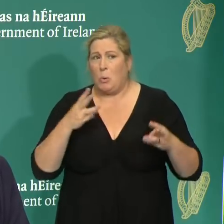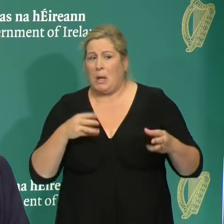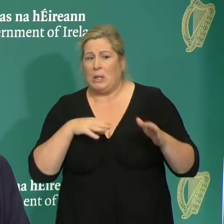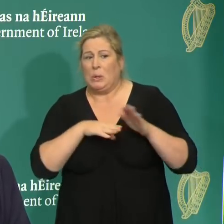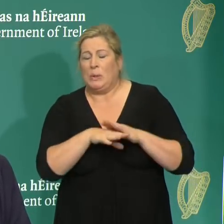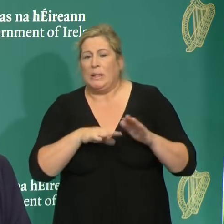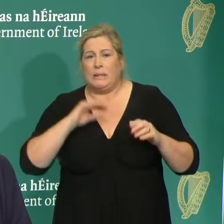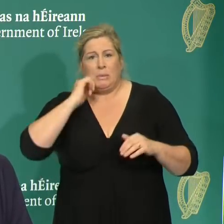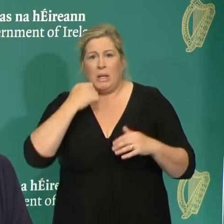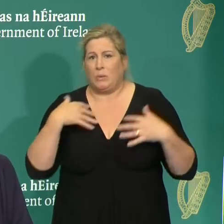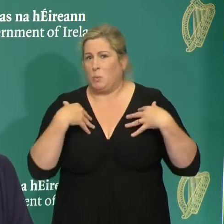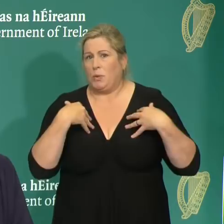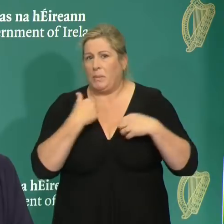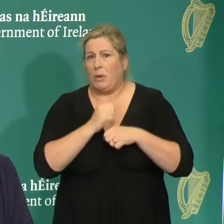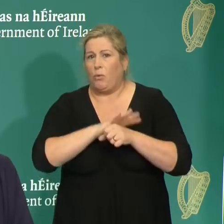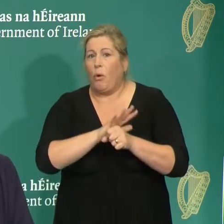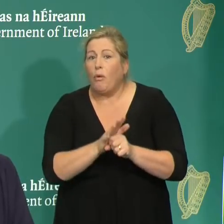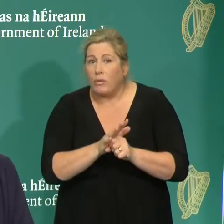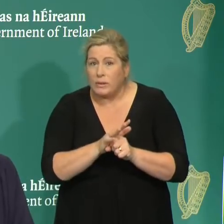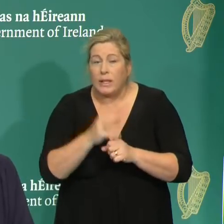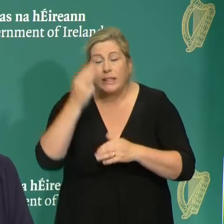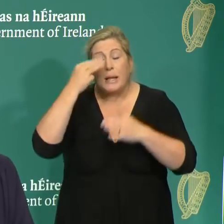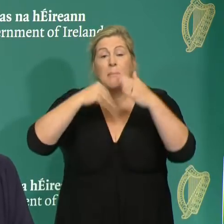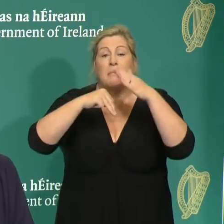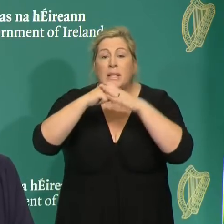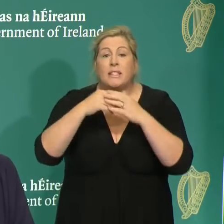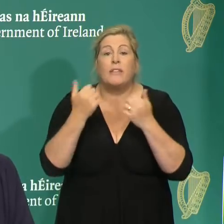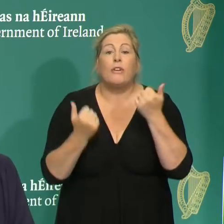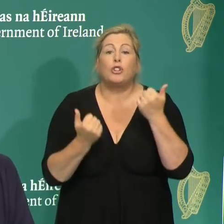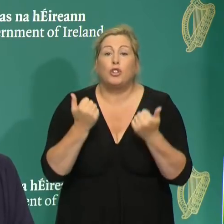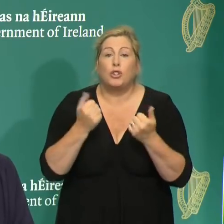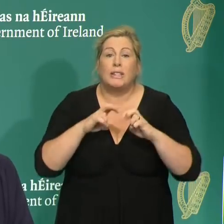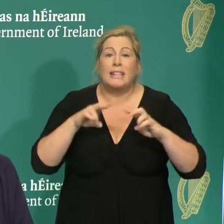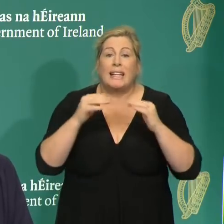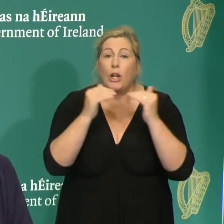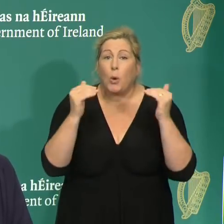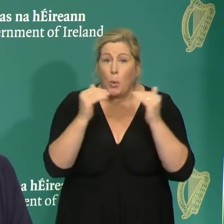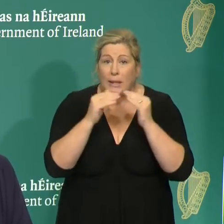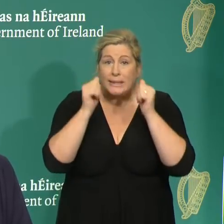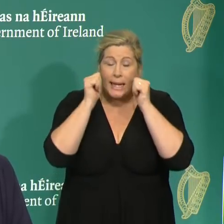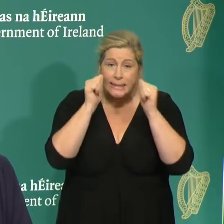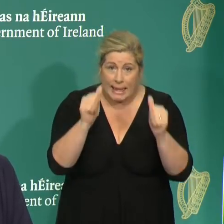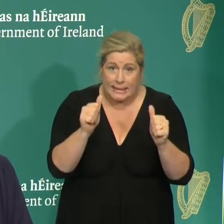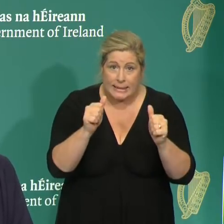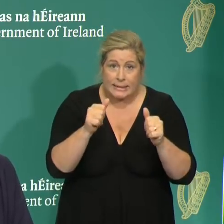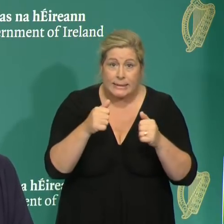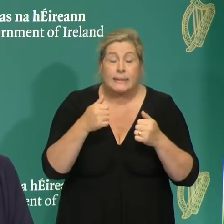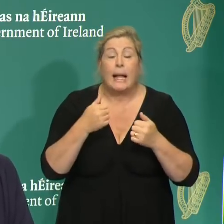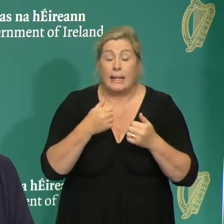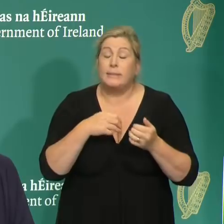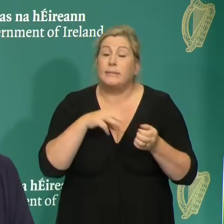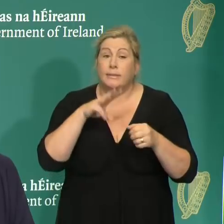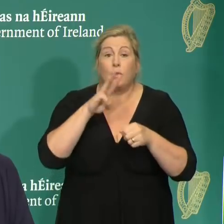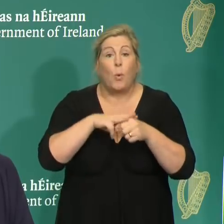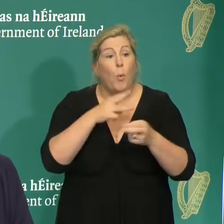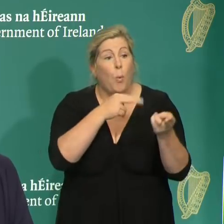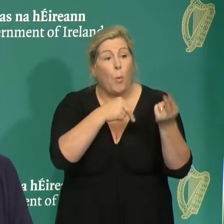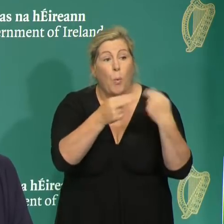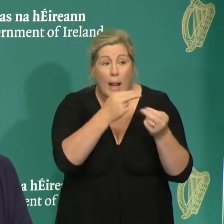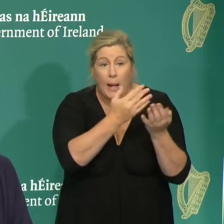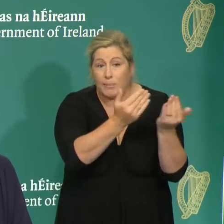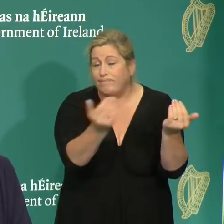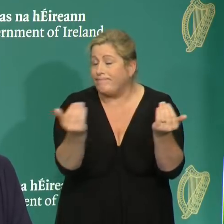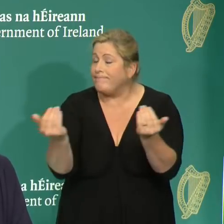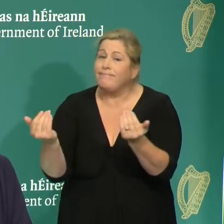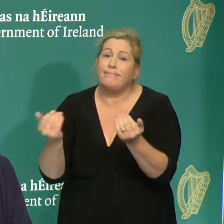concerns. The Minister for Justice and Equality attended the ceremony and gave the attendees a warm welcome as Ireland's newest